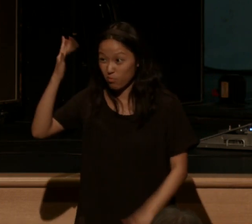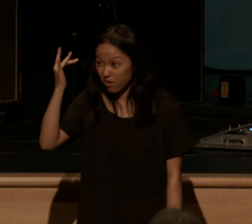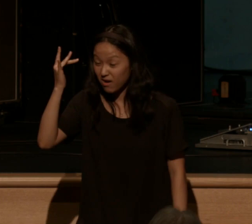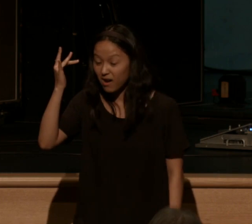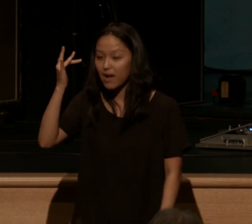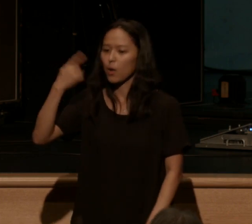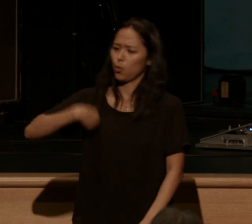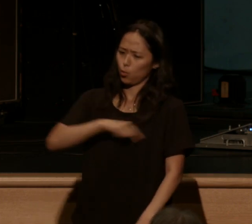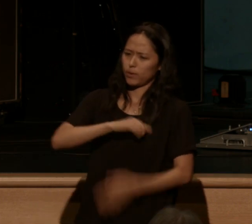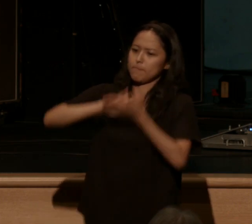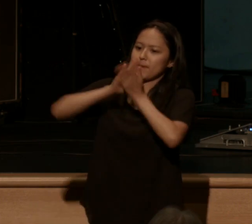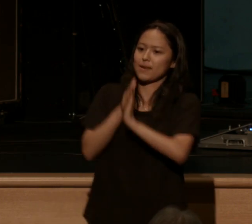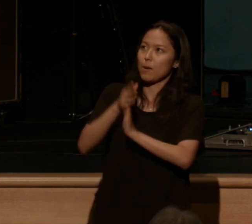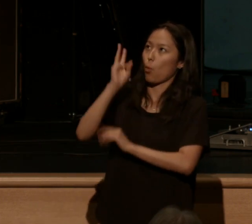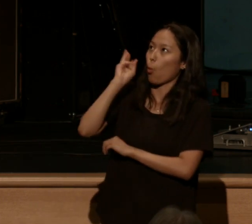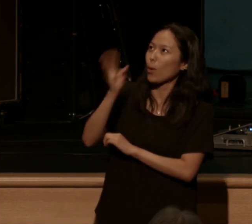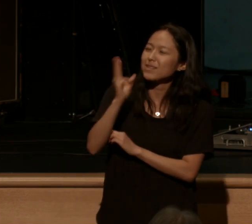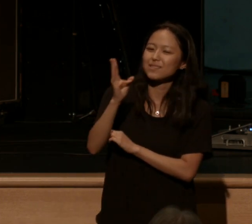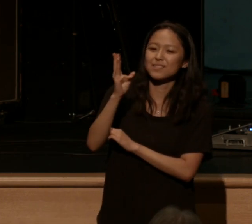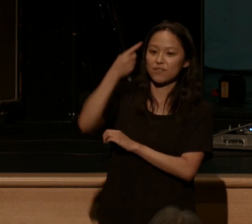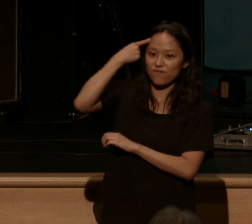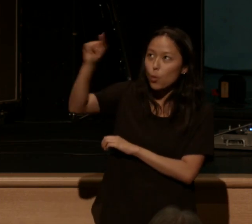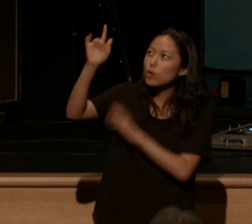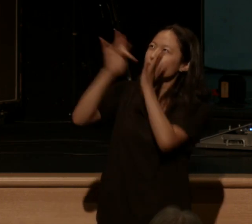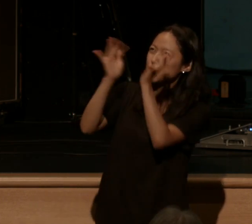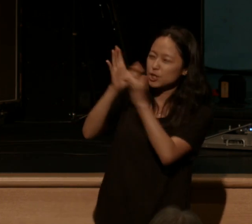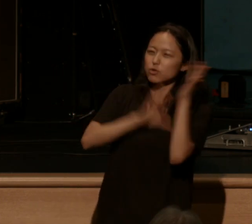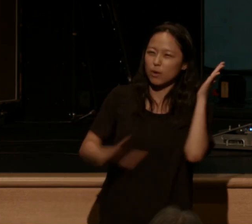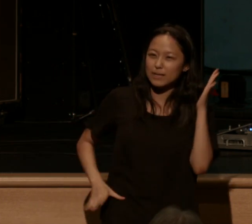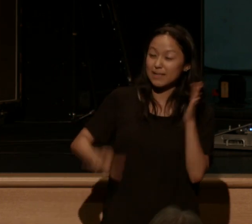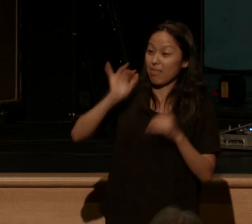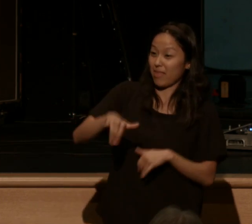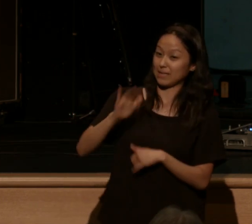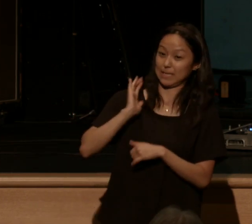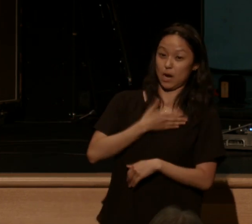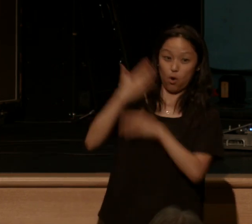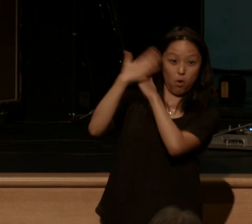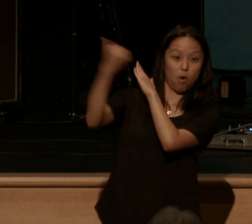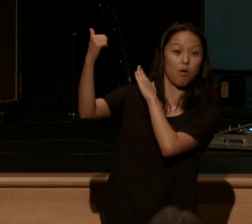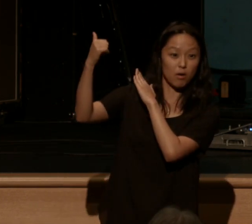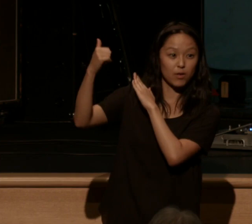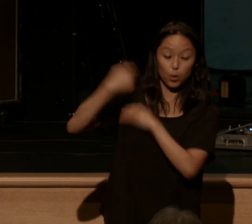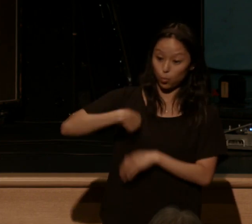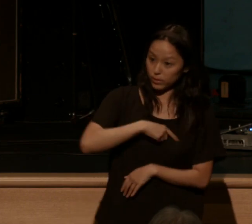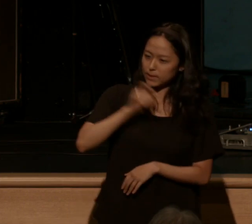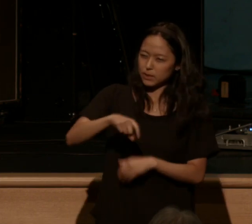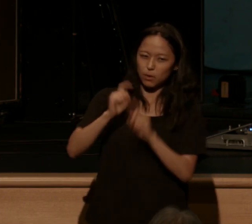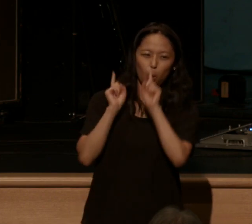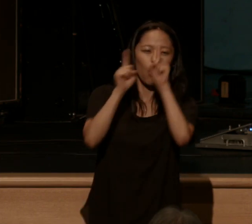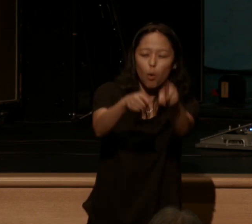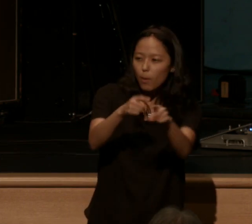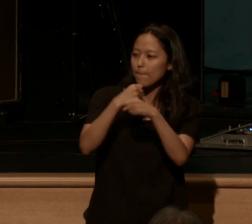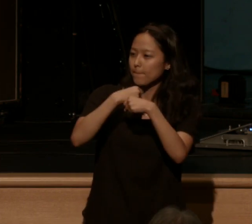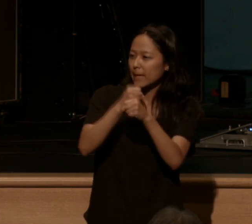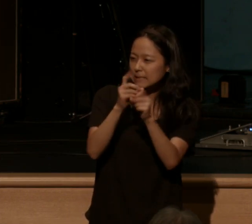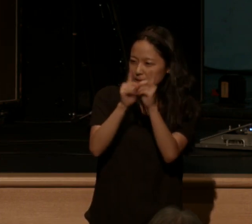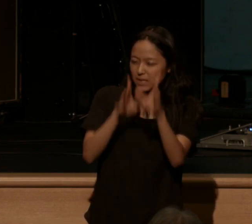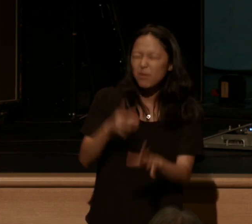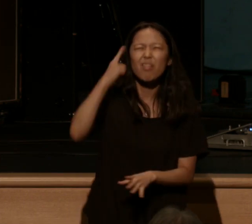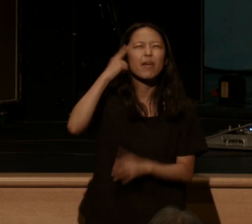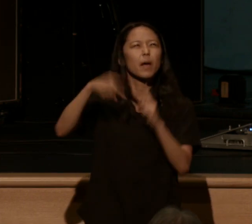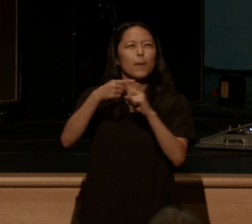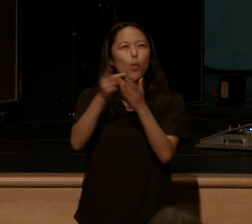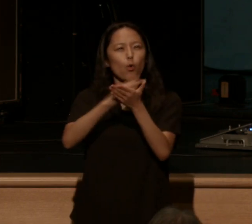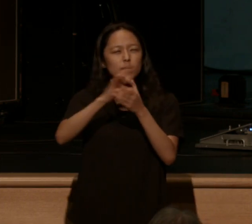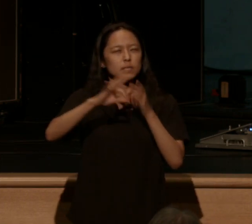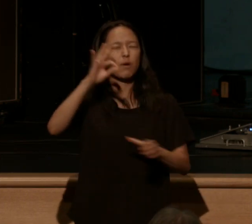witnesses for Jesus Christ. I mean, that is the call, again, for us to go and make disciples. I mean, think about the Holy Spirit